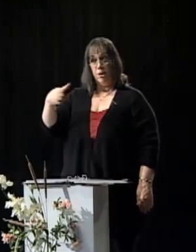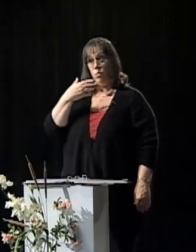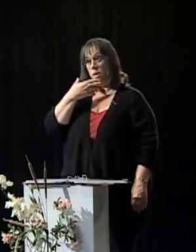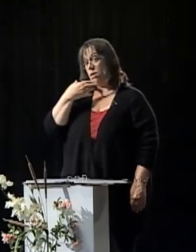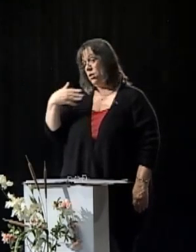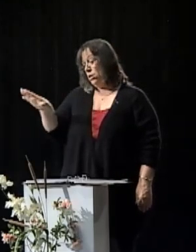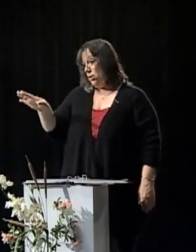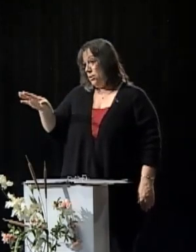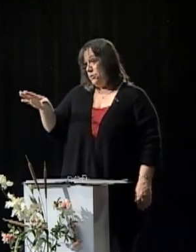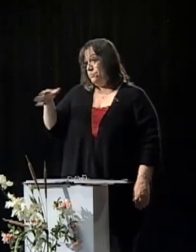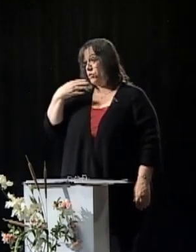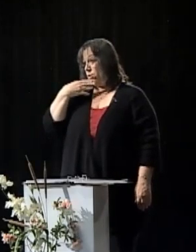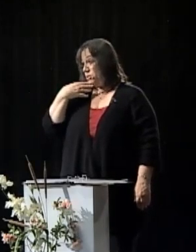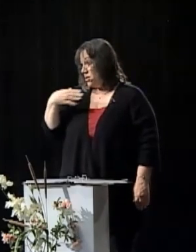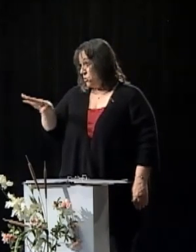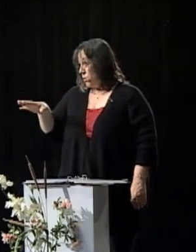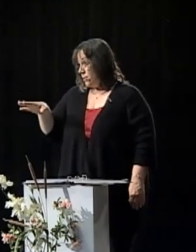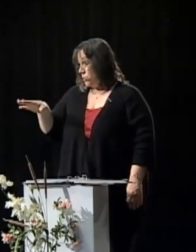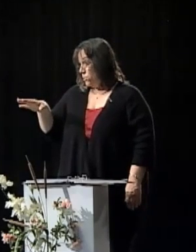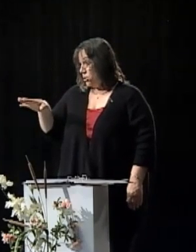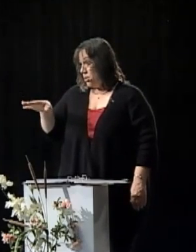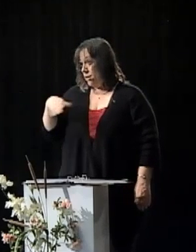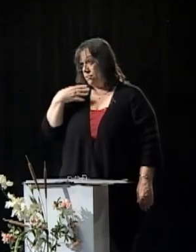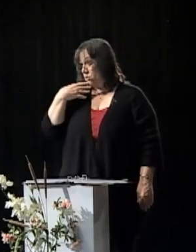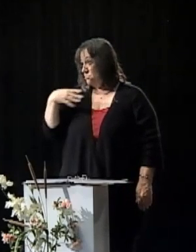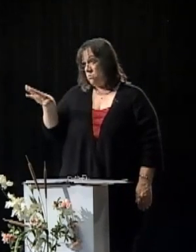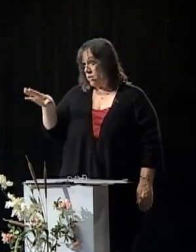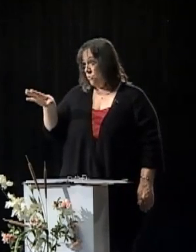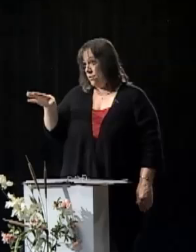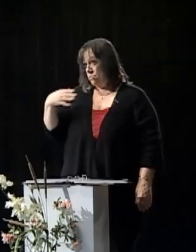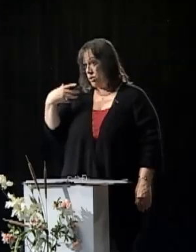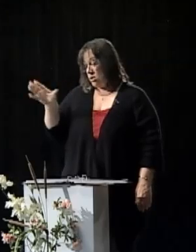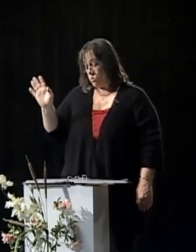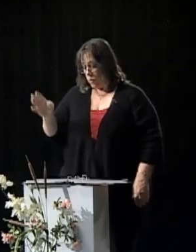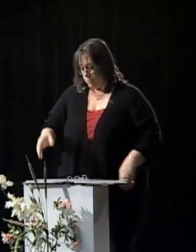away. So that's another way of doing your negatives. You get rid of them, toss them away.